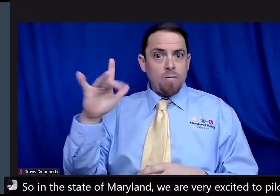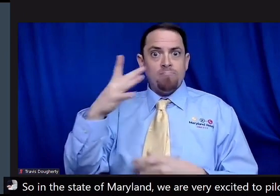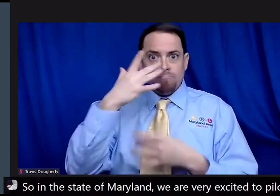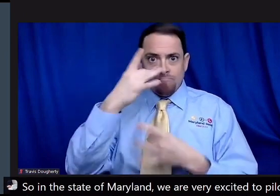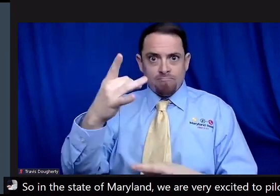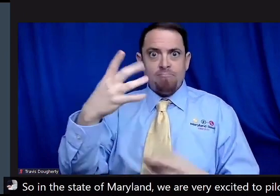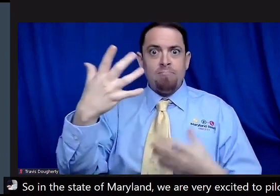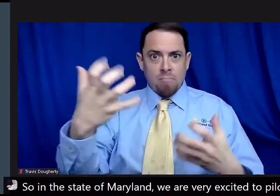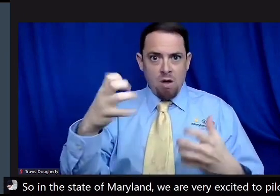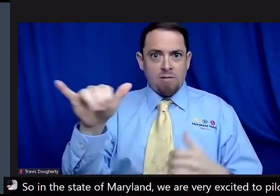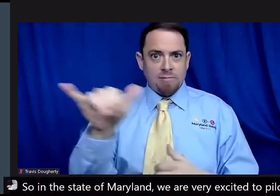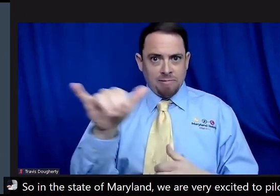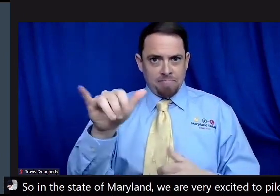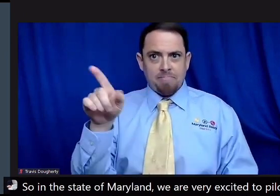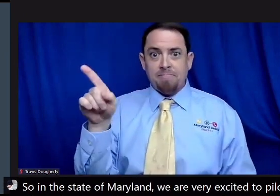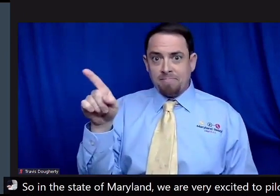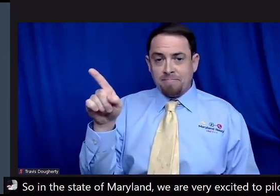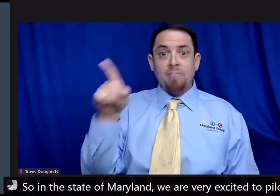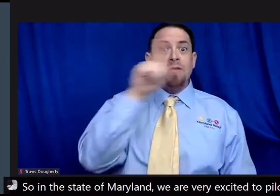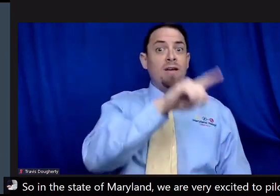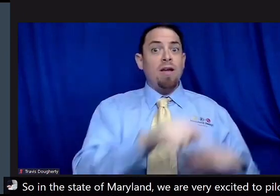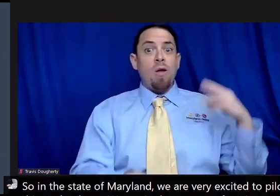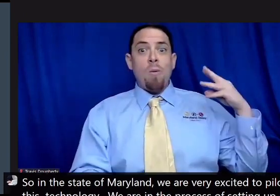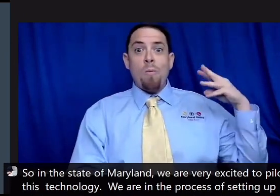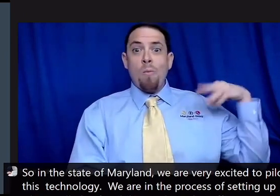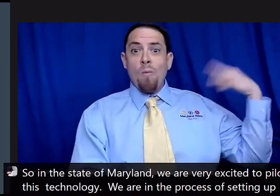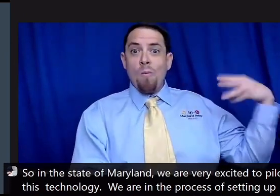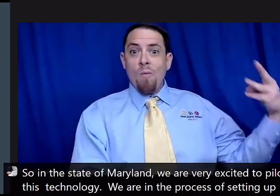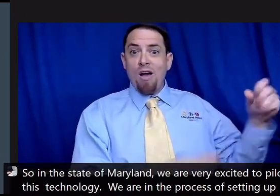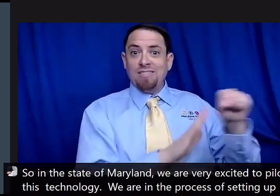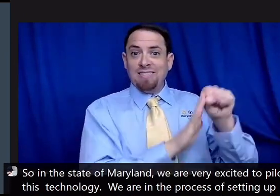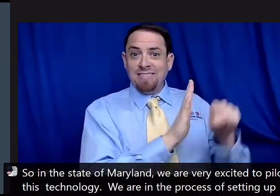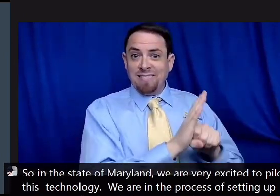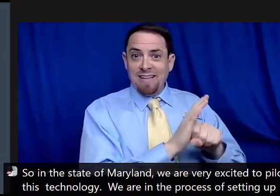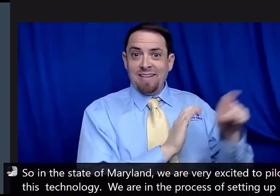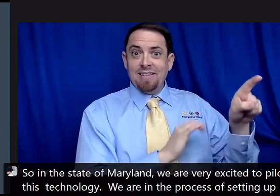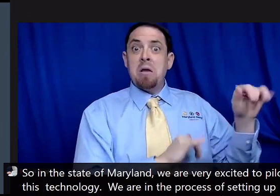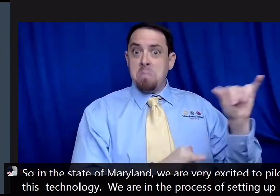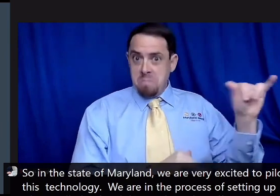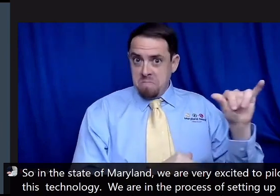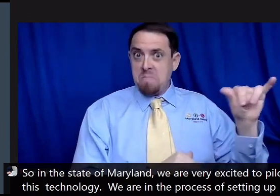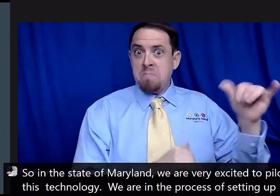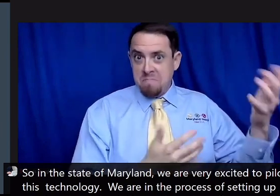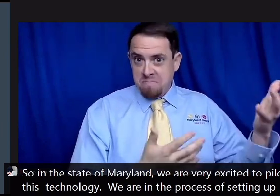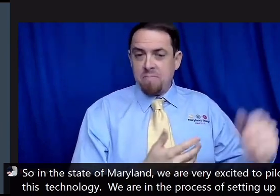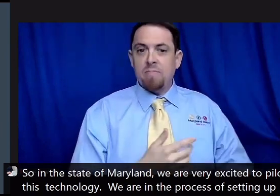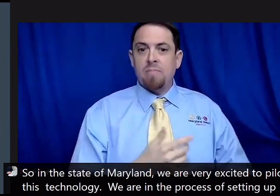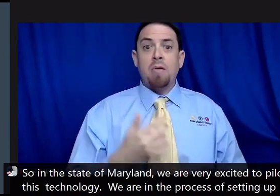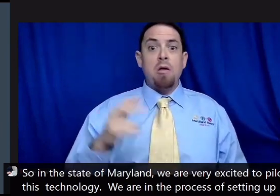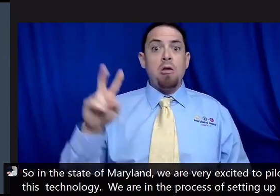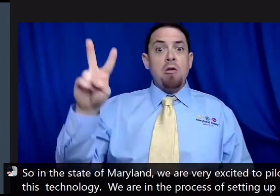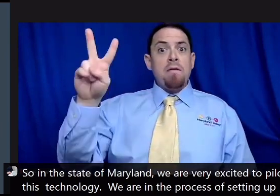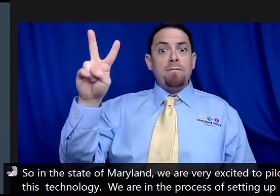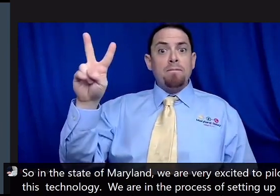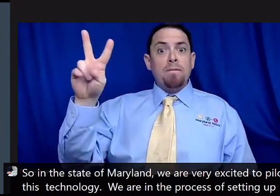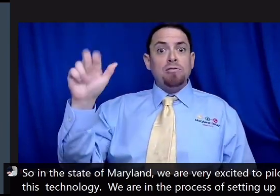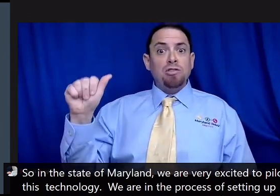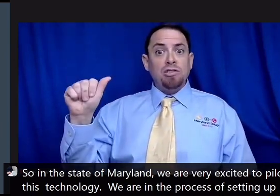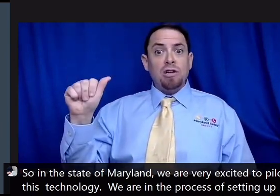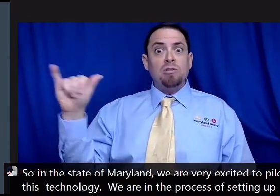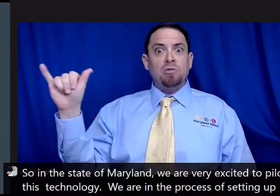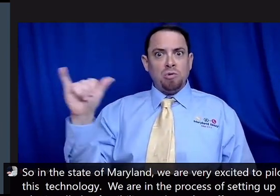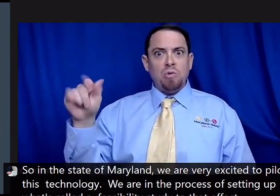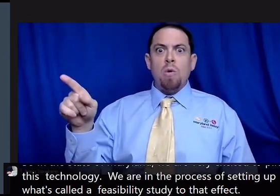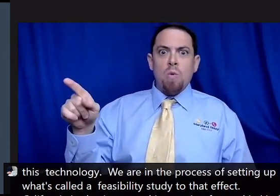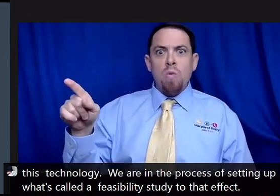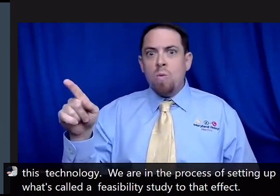effect. California is also interested in moving forward in kind. Washington State as